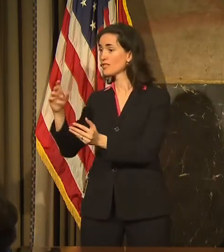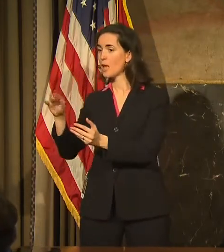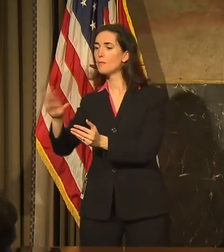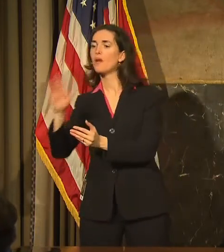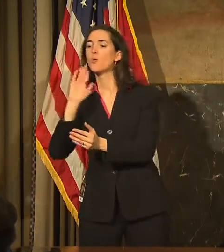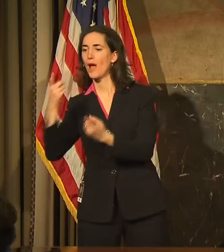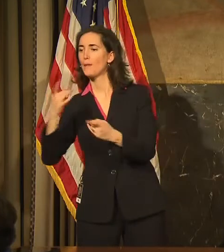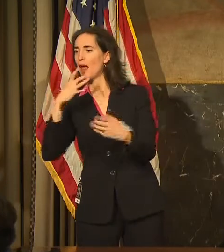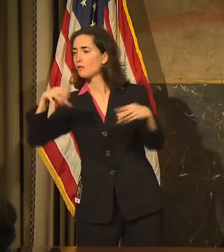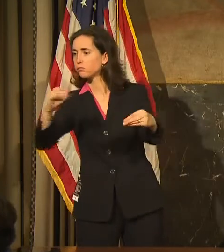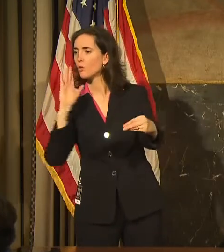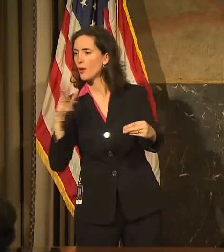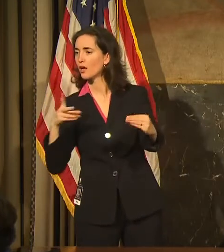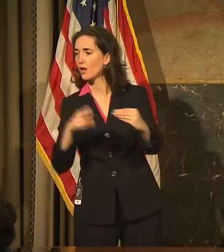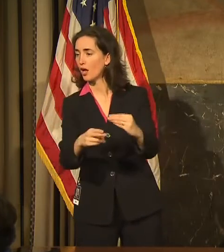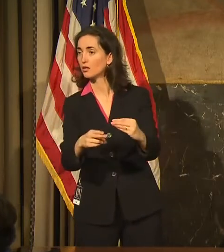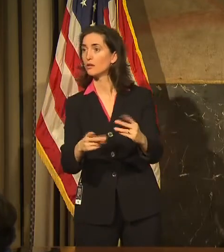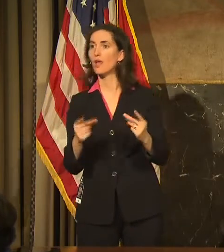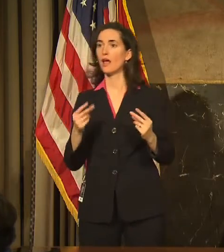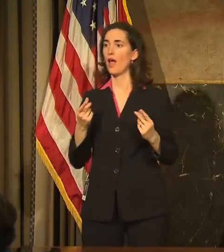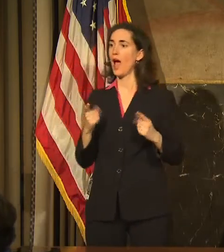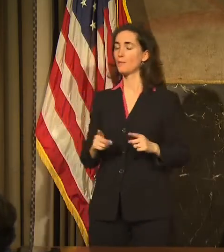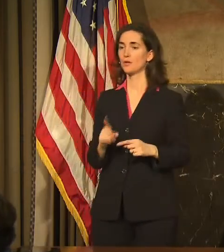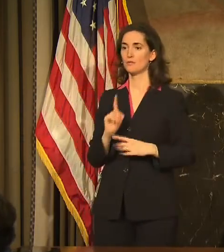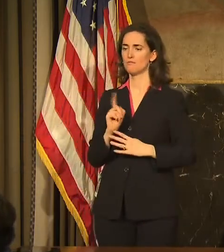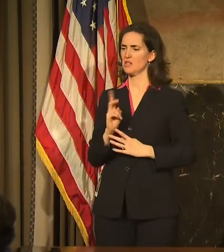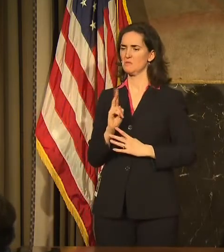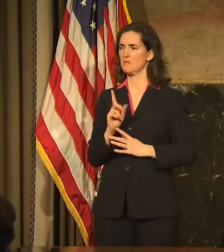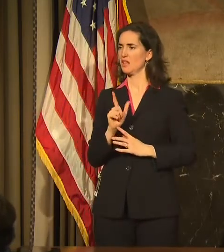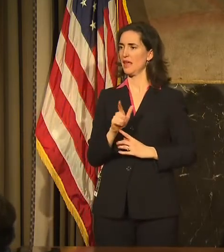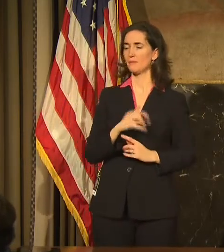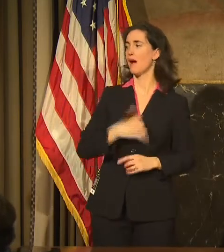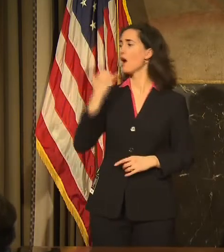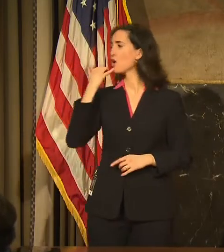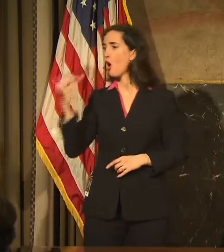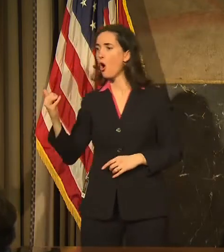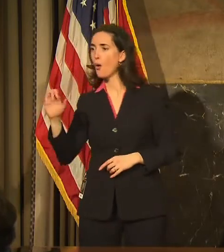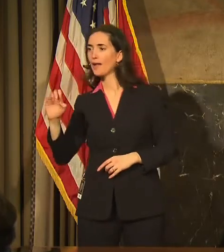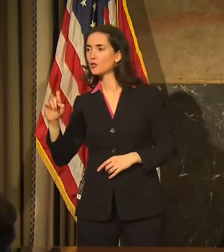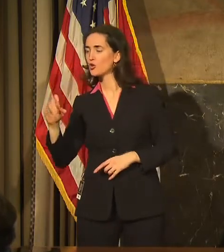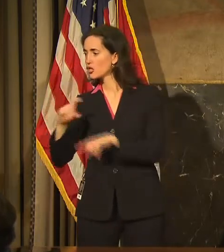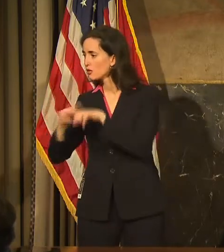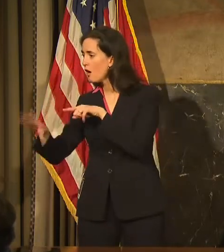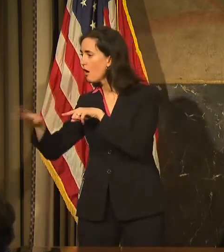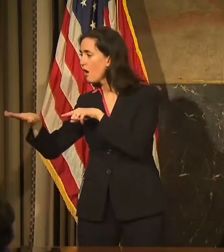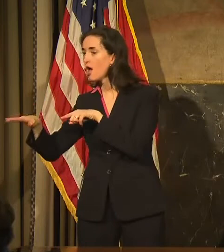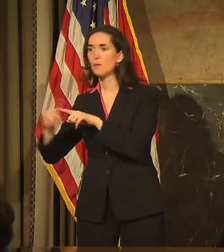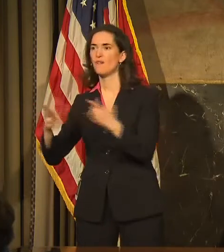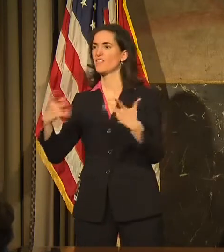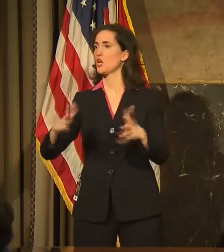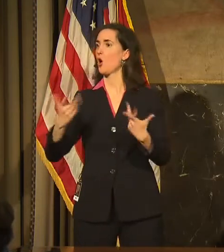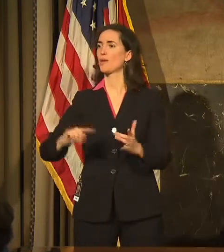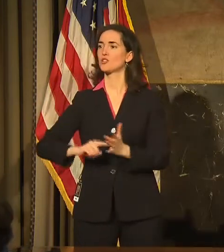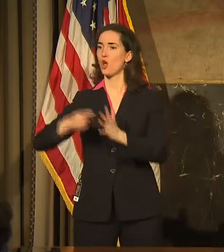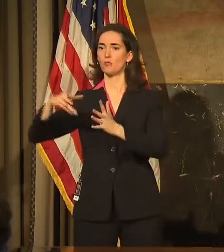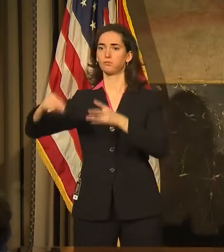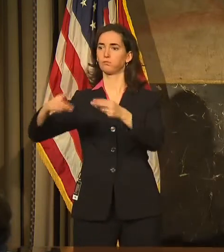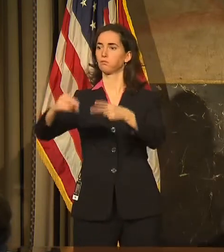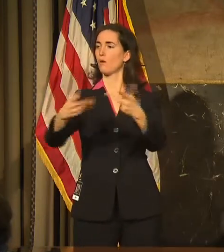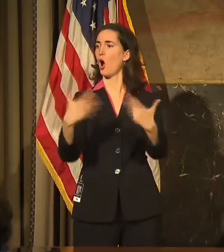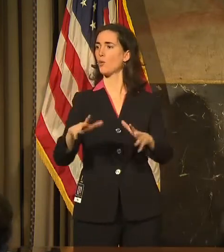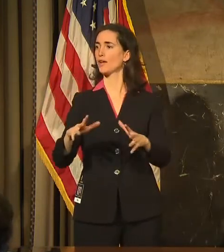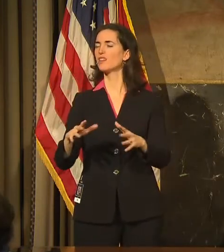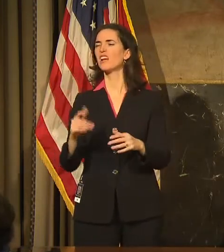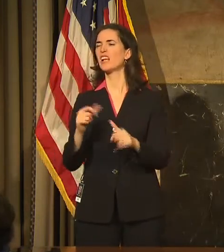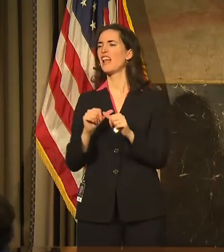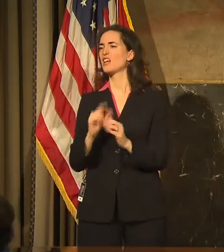this was going to happen. Within a few minutes, I was on the phone with Entergy, but it had actually already started, and it lasted for